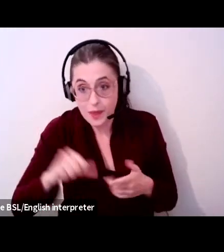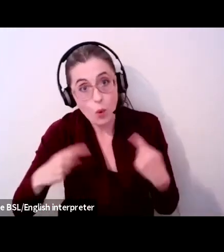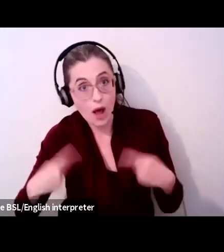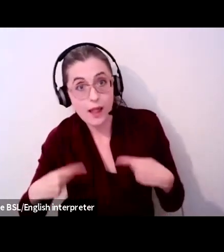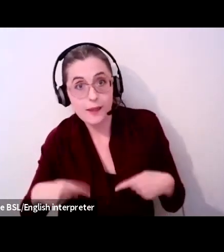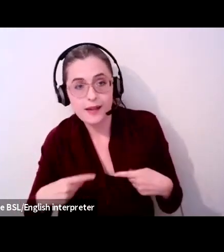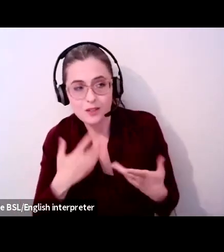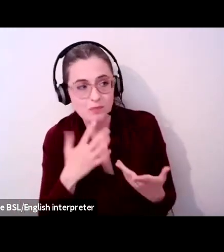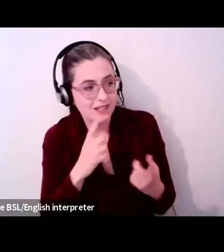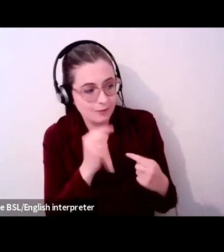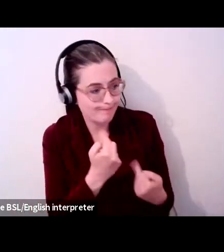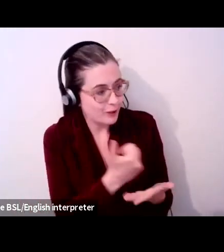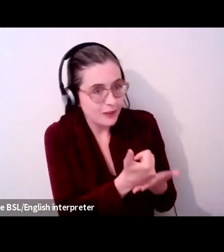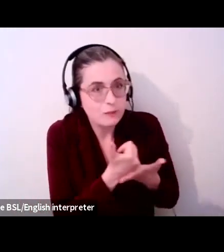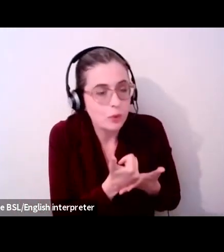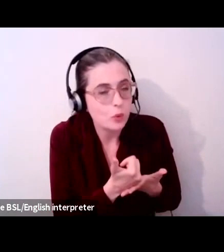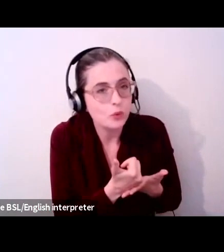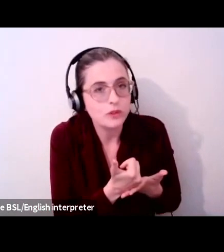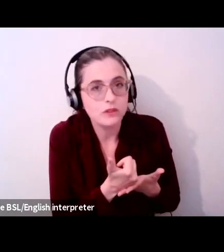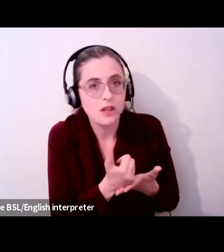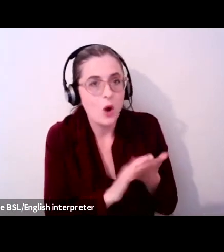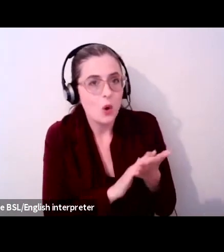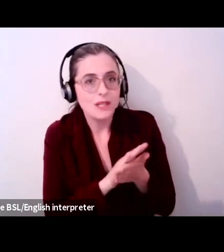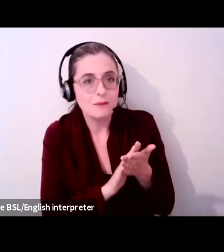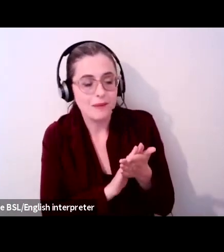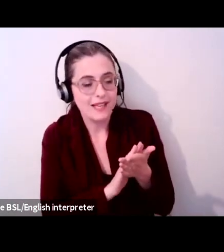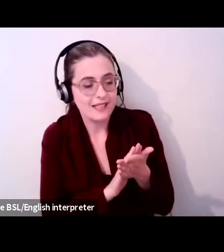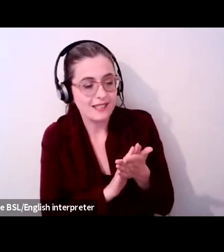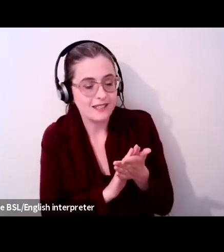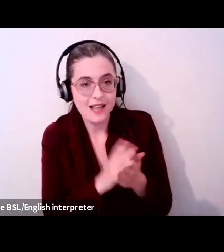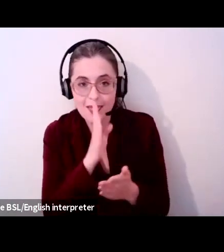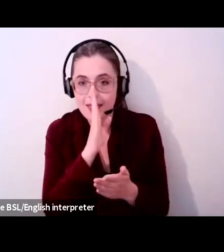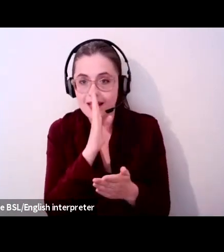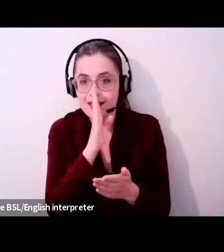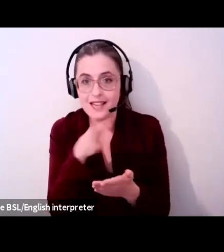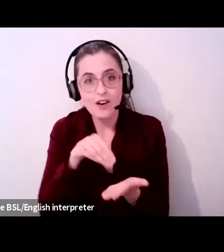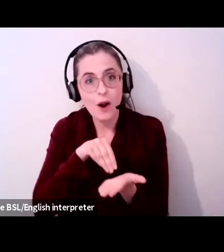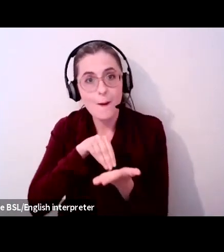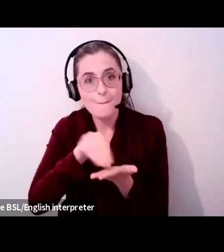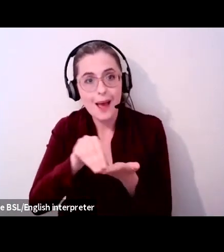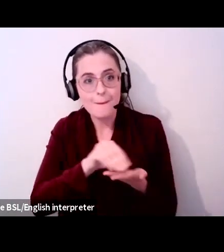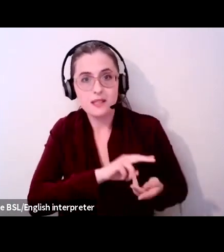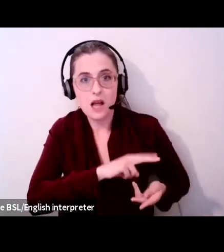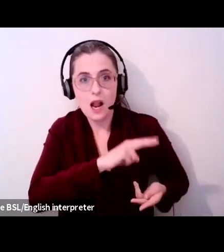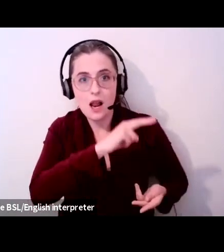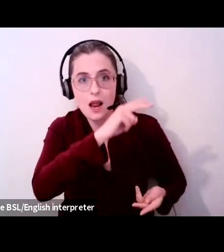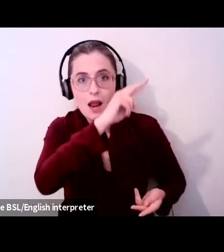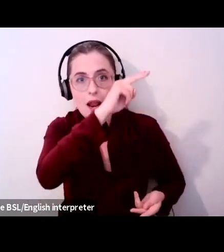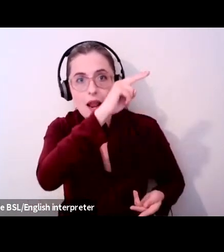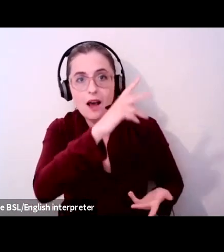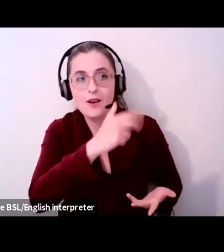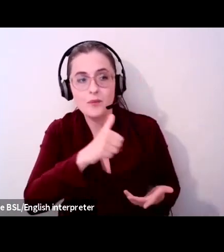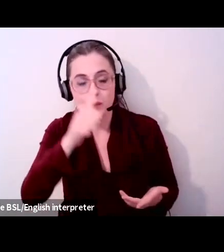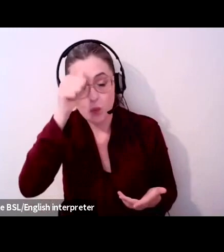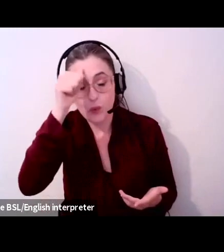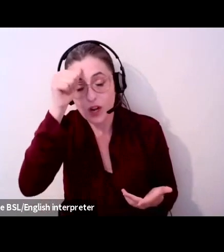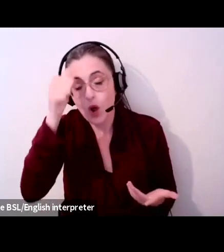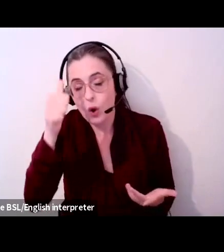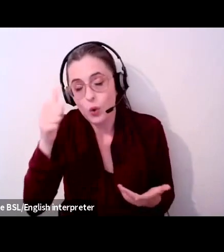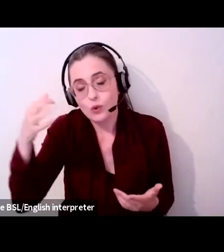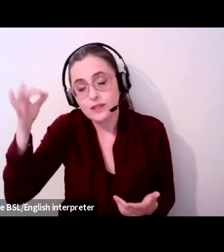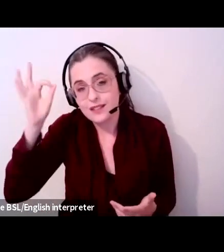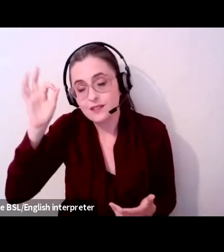to. Many people accumulated quite a lot on their direct payments, and we know accounts, and we know